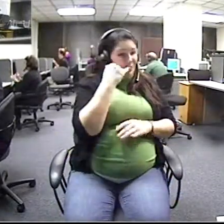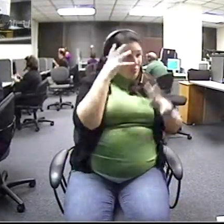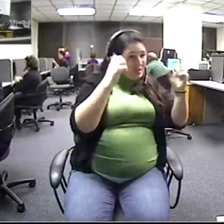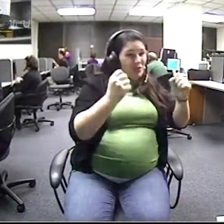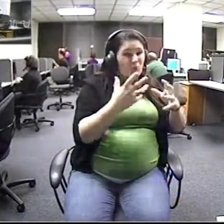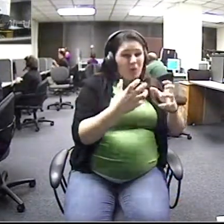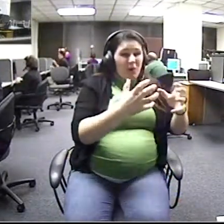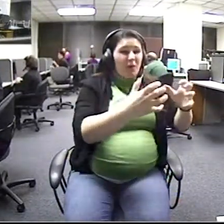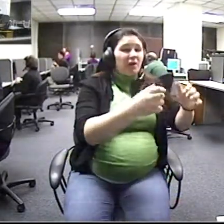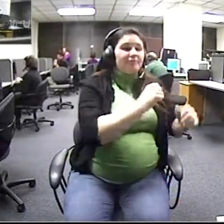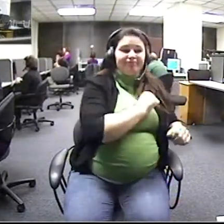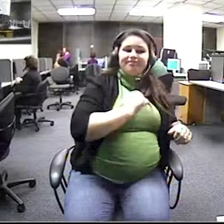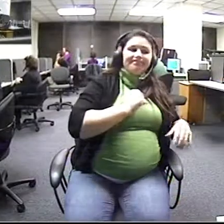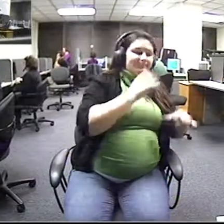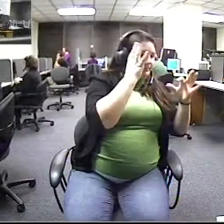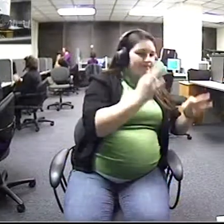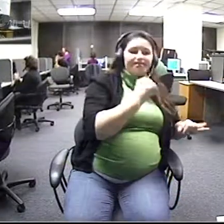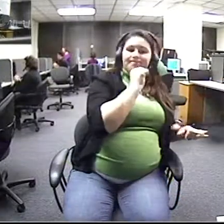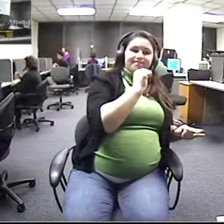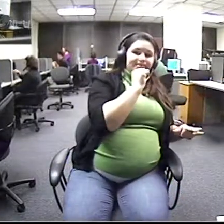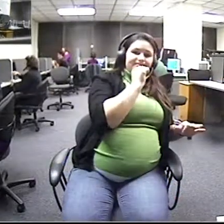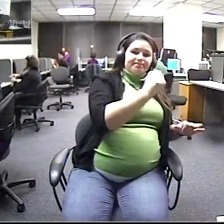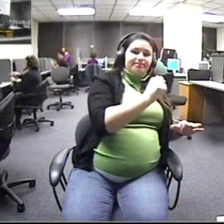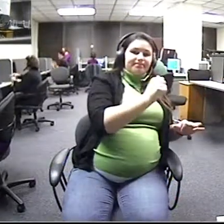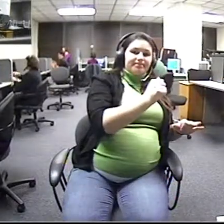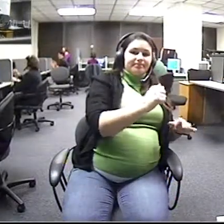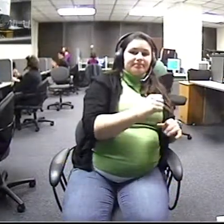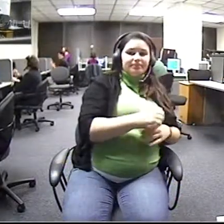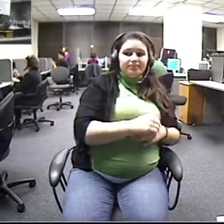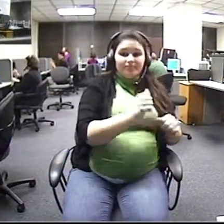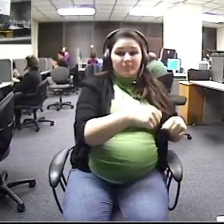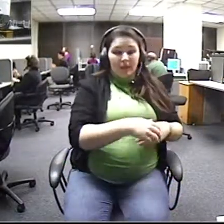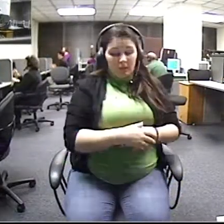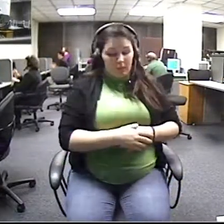The House of Representatives has the power to impeach the president.